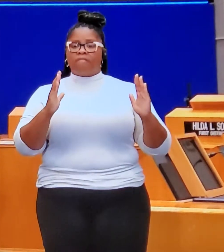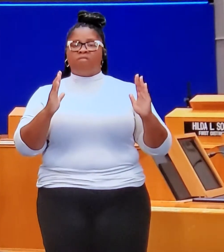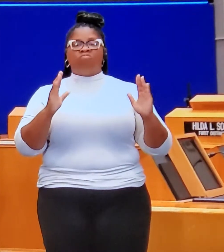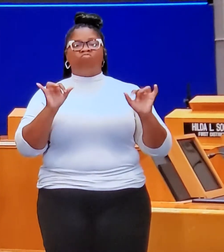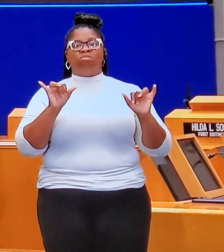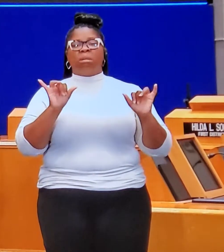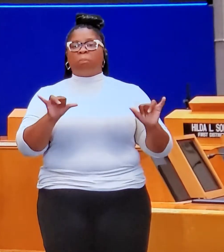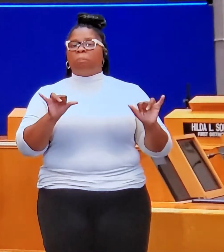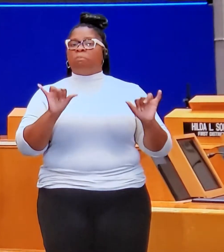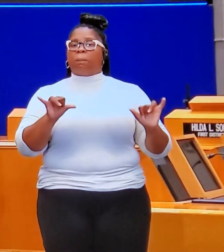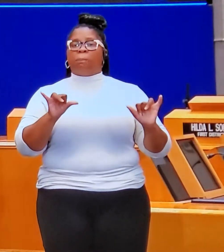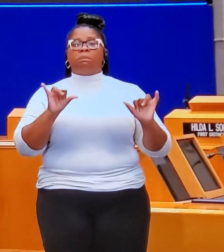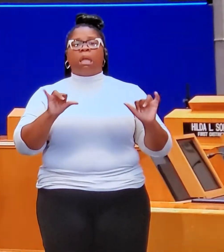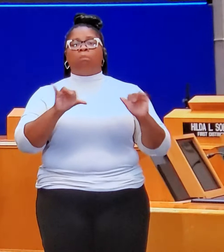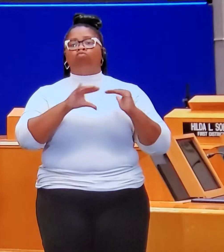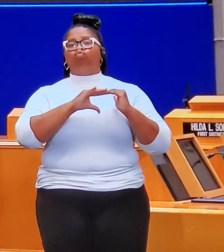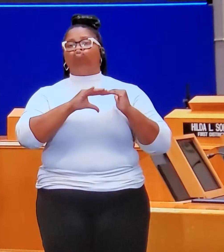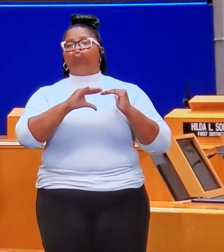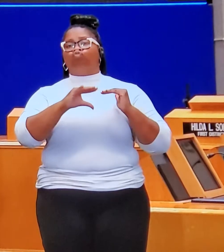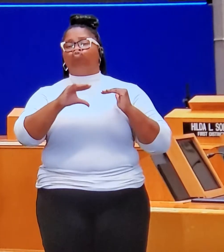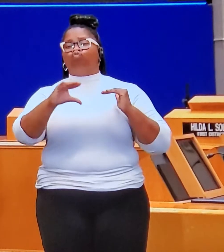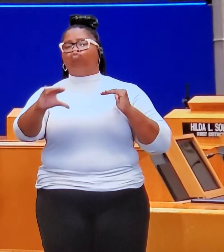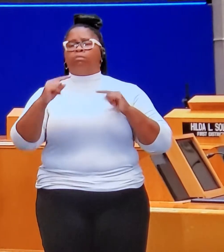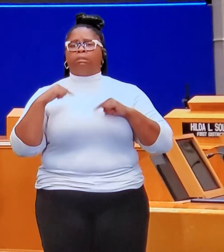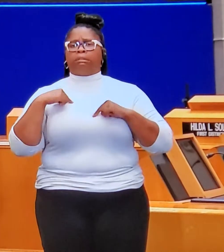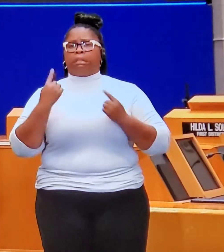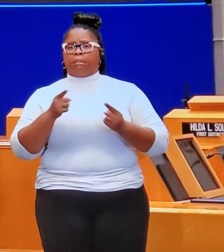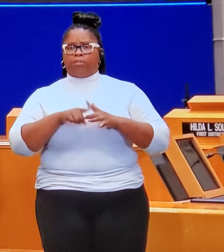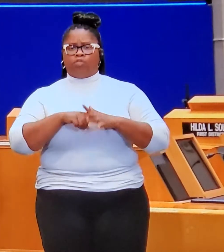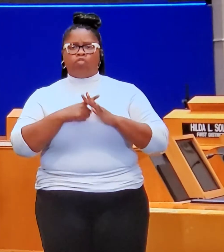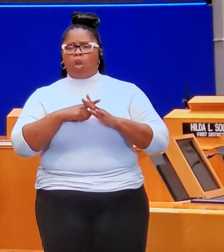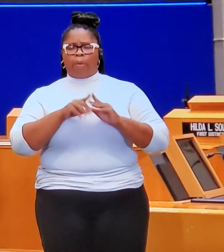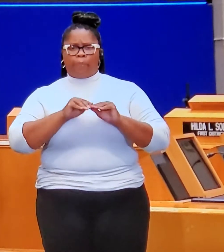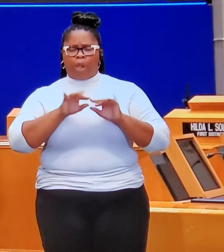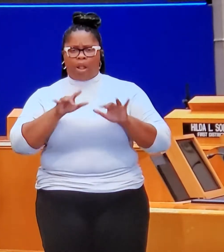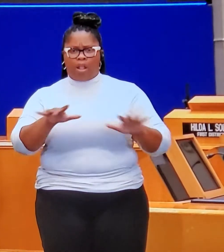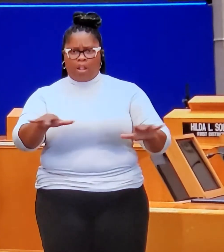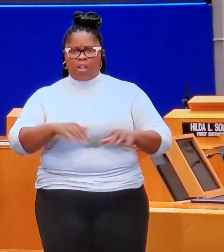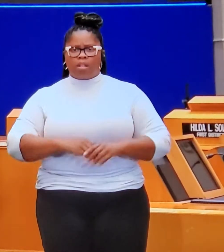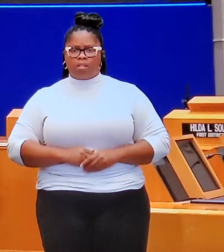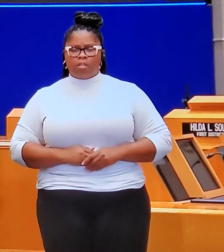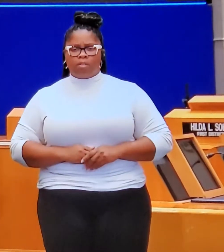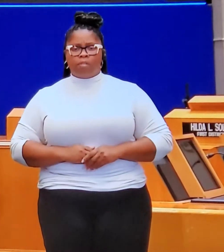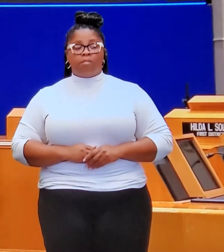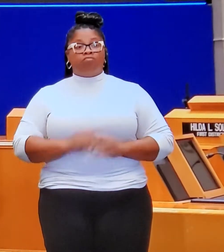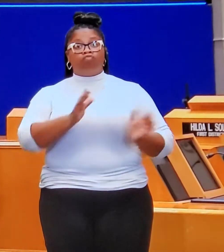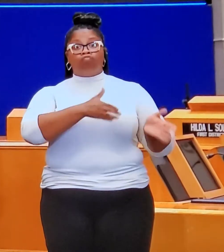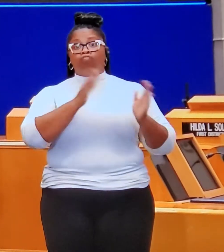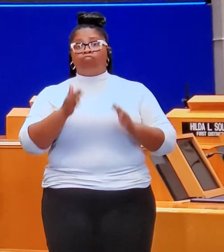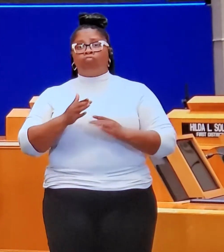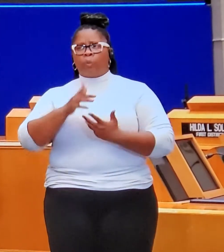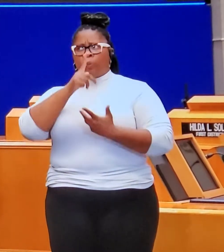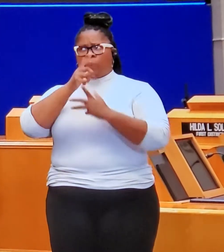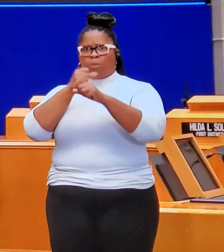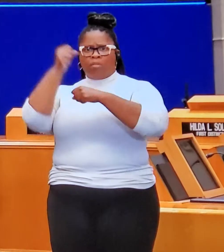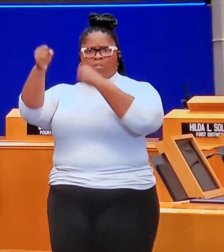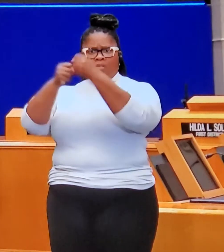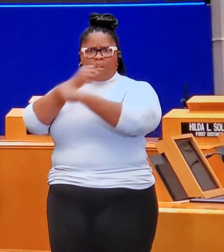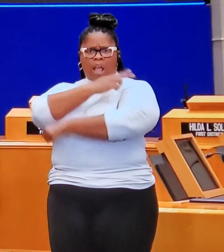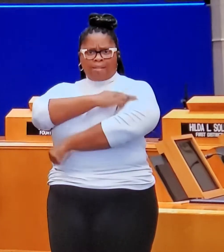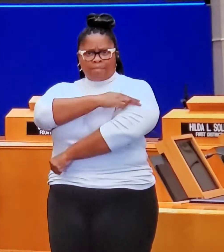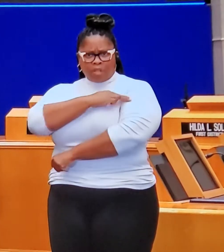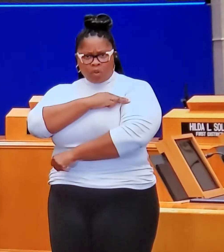remains constant since the beginning of the outbreak. In terms of hospitalization data, to